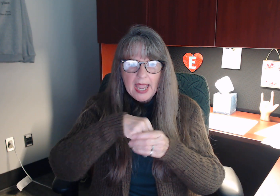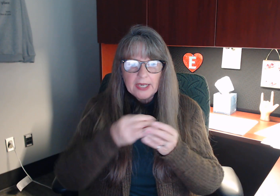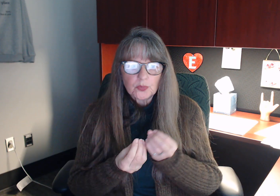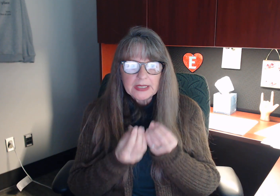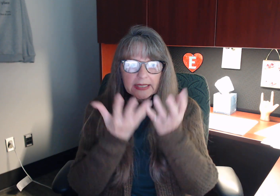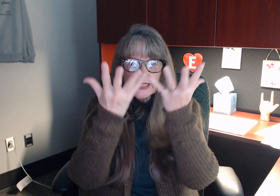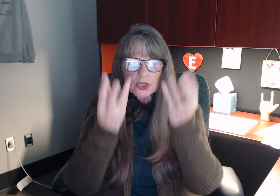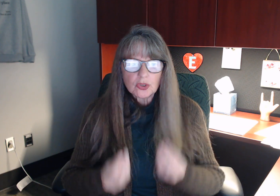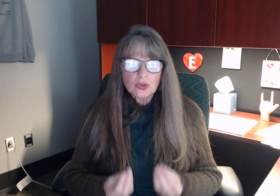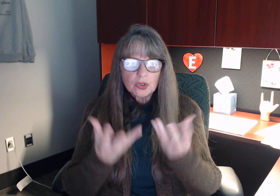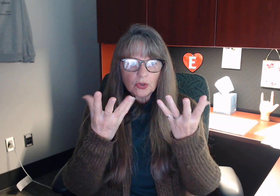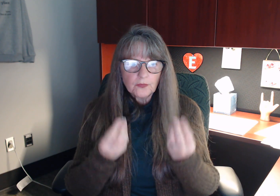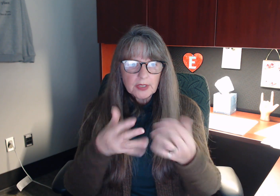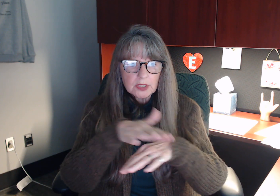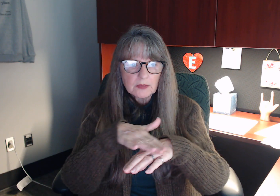it's released to the surface